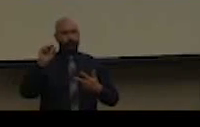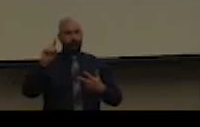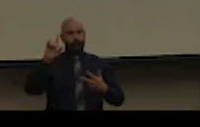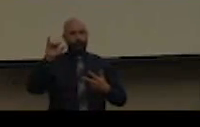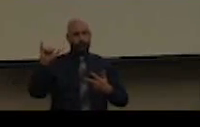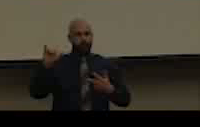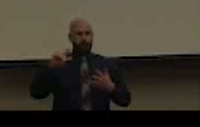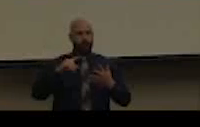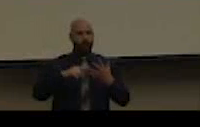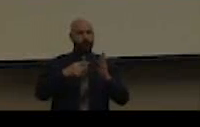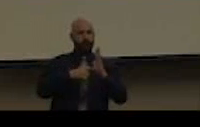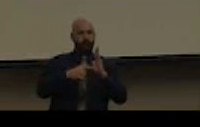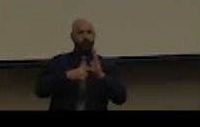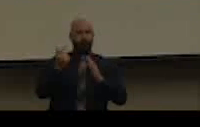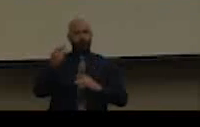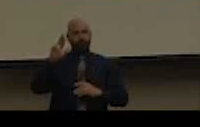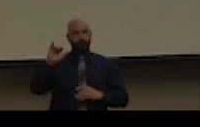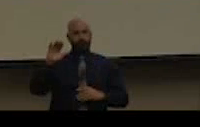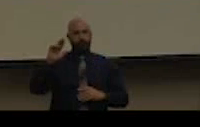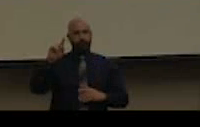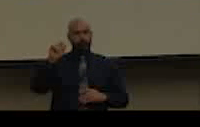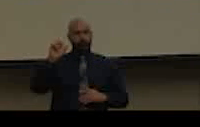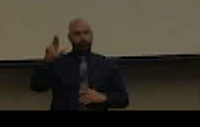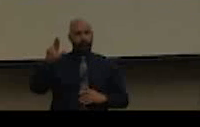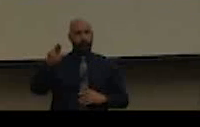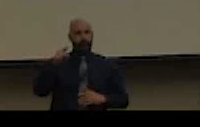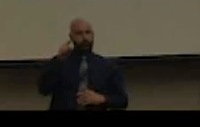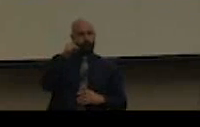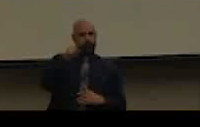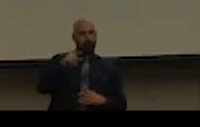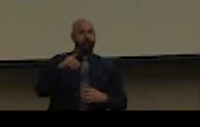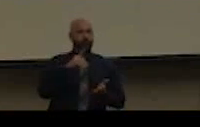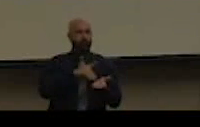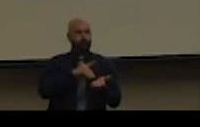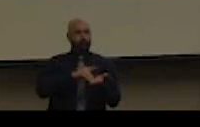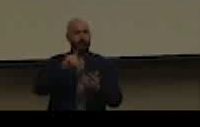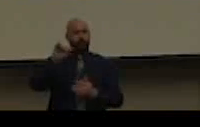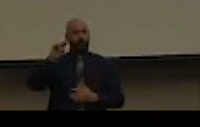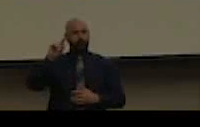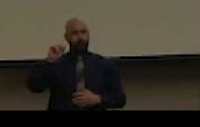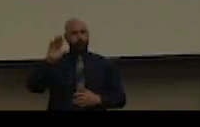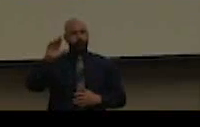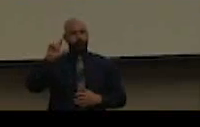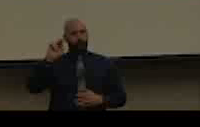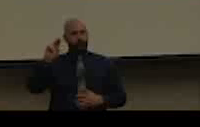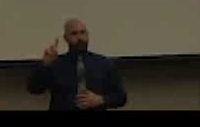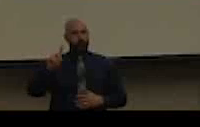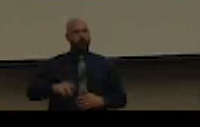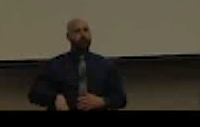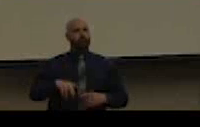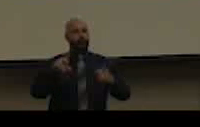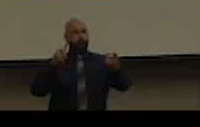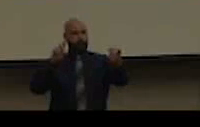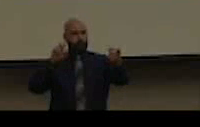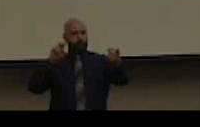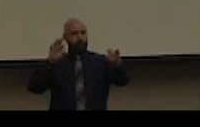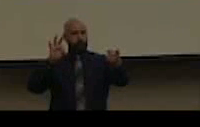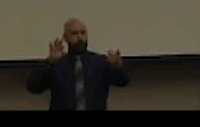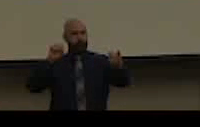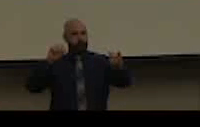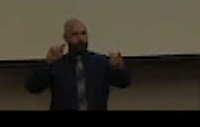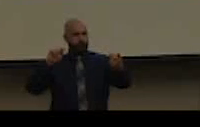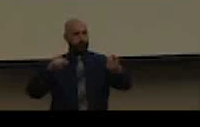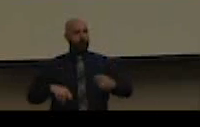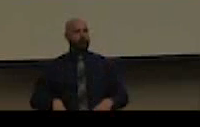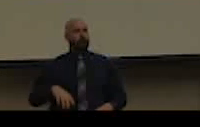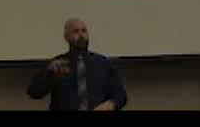Representative Gary Carter. Dr. Linda Flynn. Here. Deion Ross. Here. Melissa